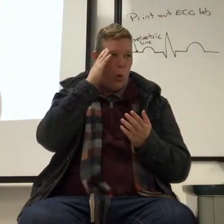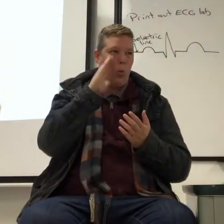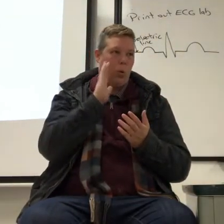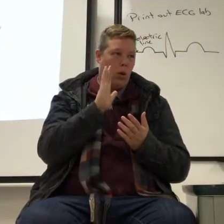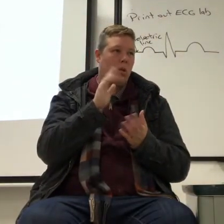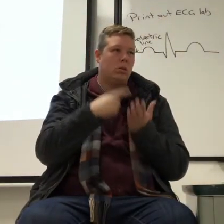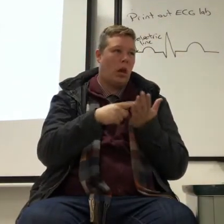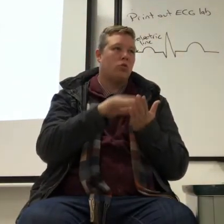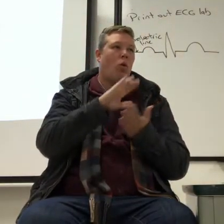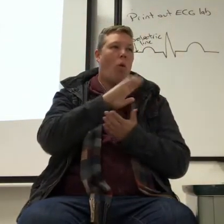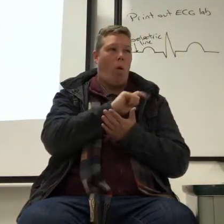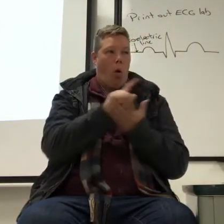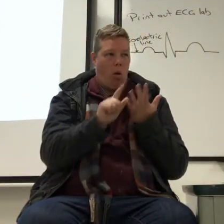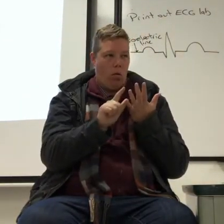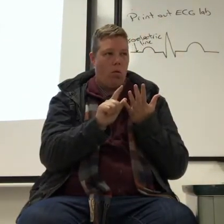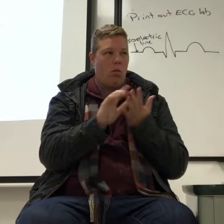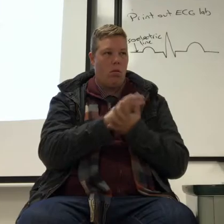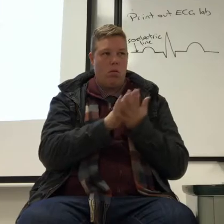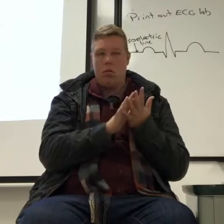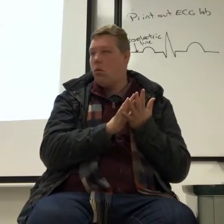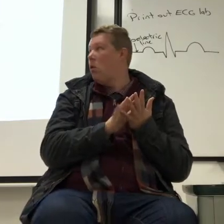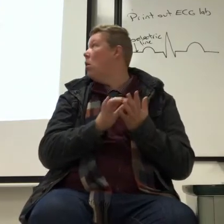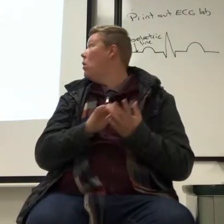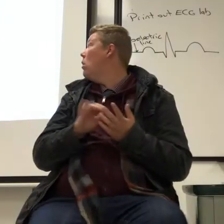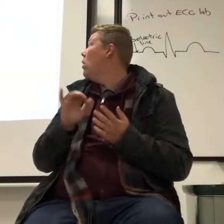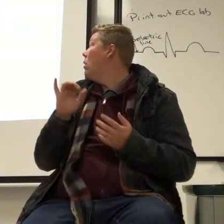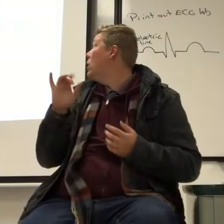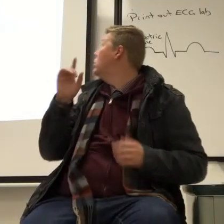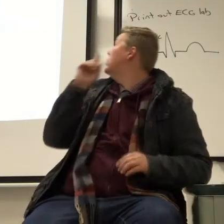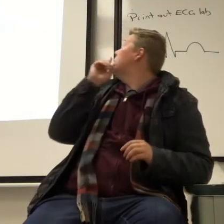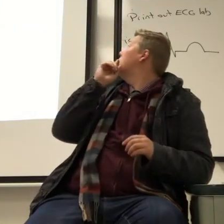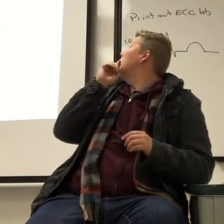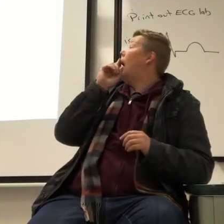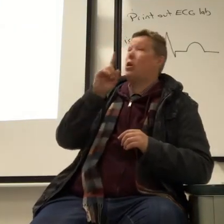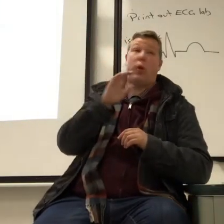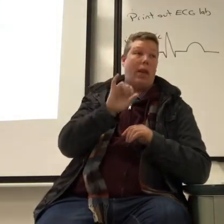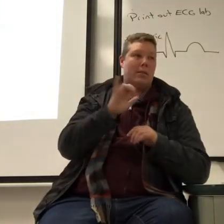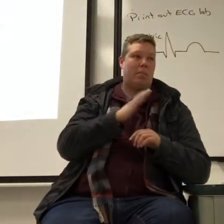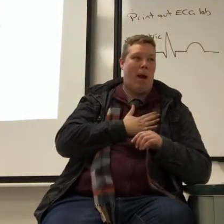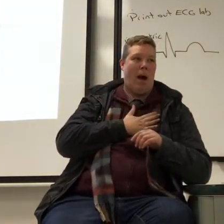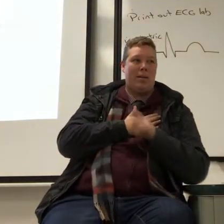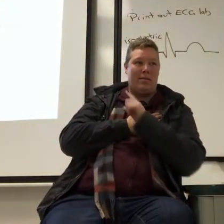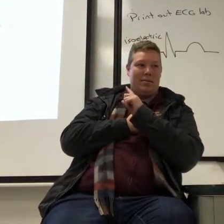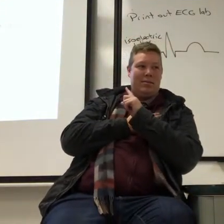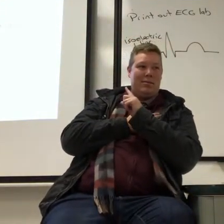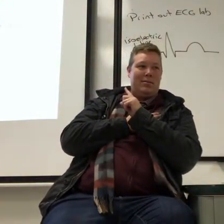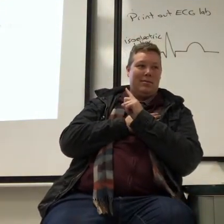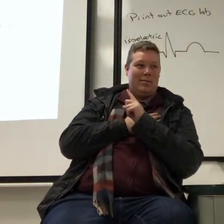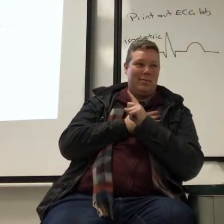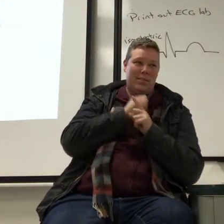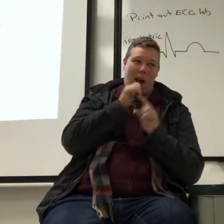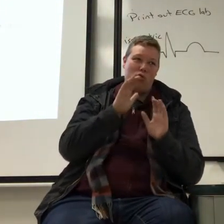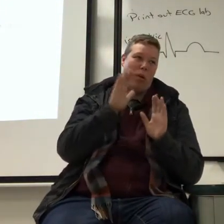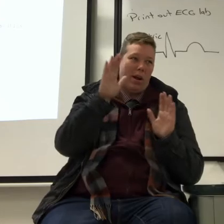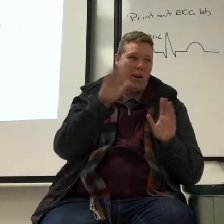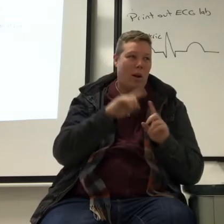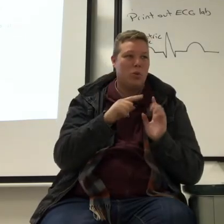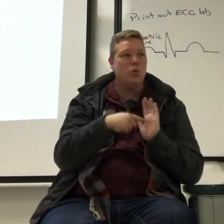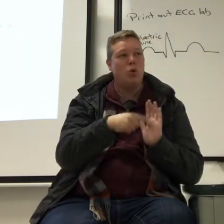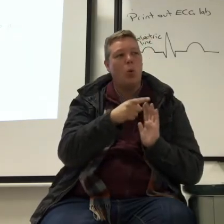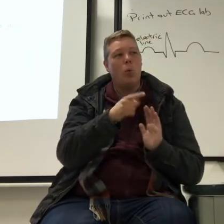this trace, and what I did was, that's actually mine that I took, and it doesn't look great. And that's by design. I wanted to show you a less